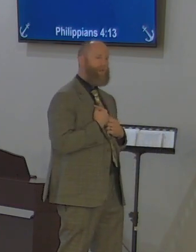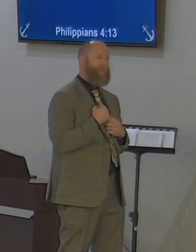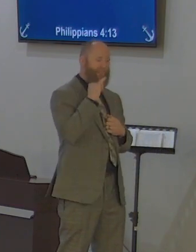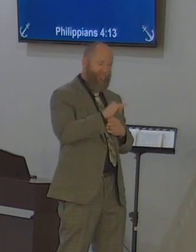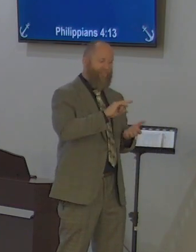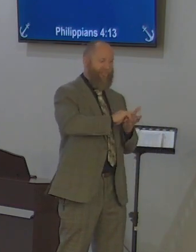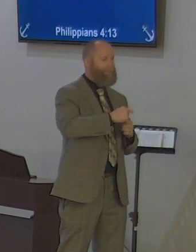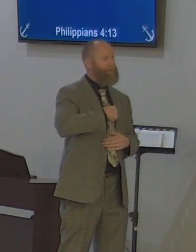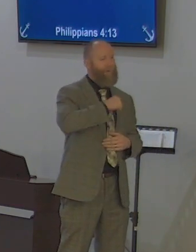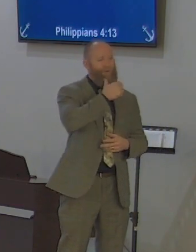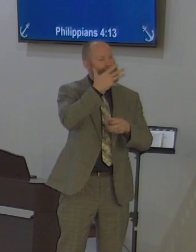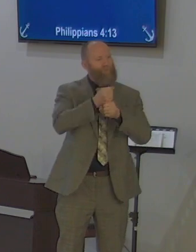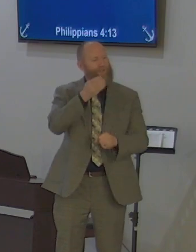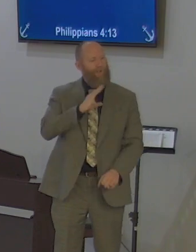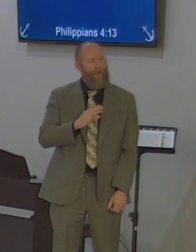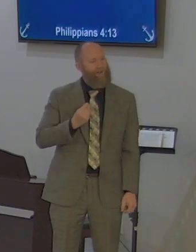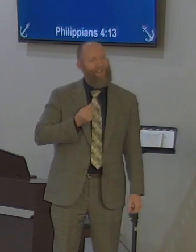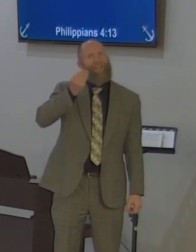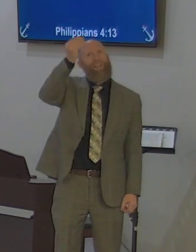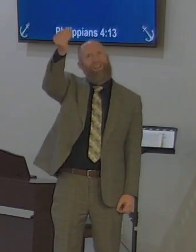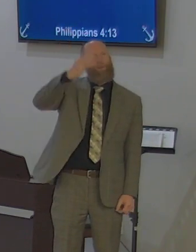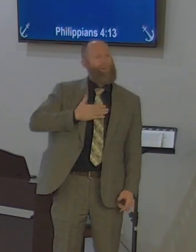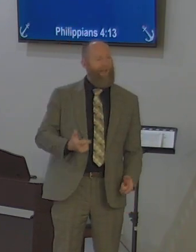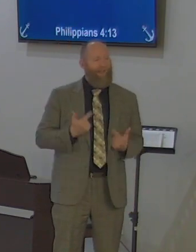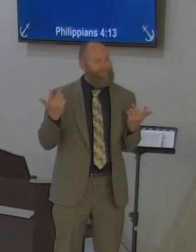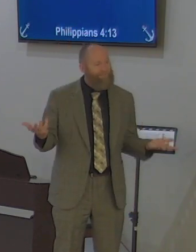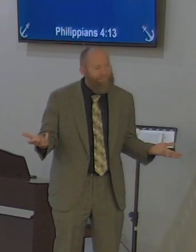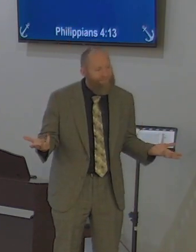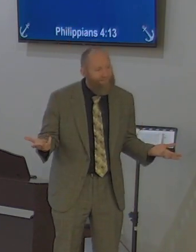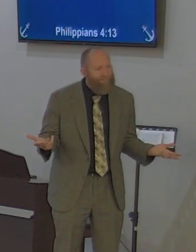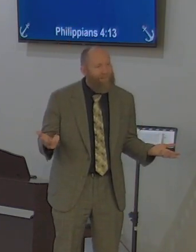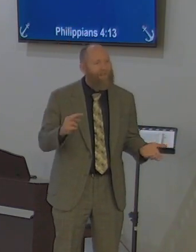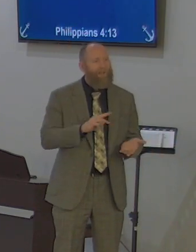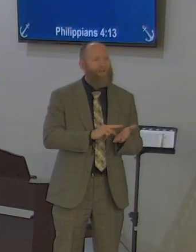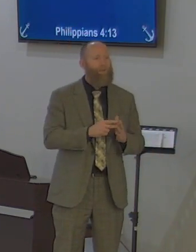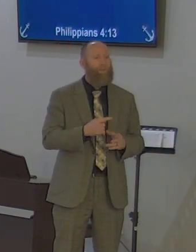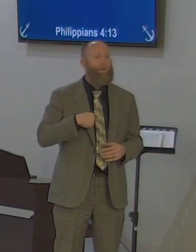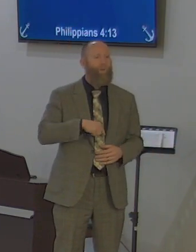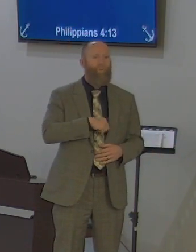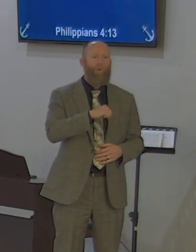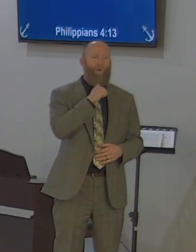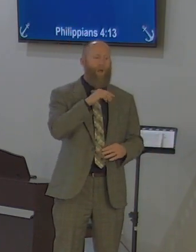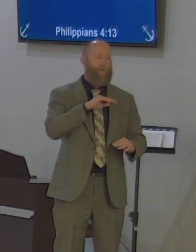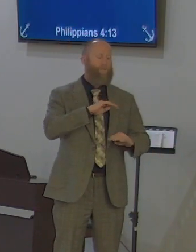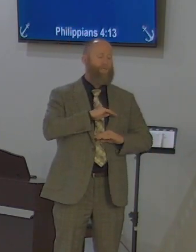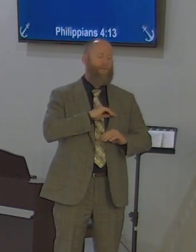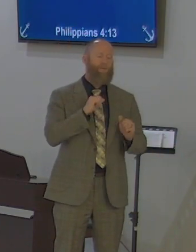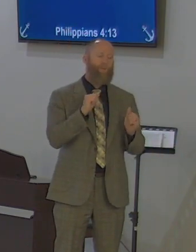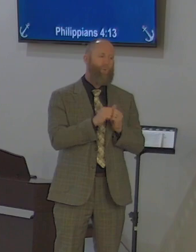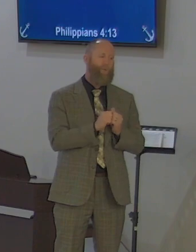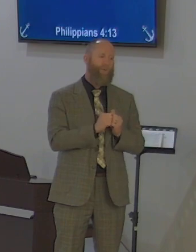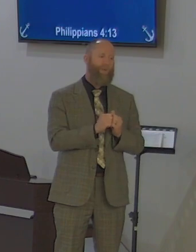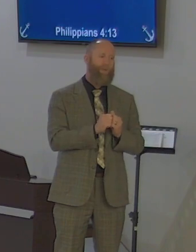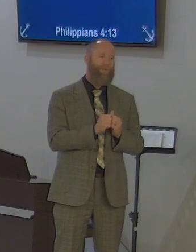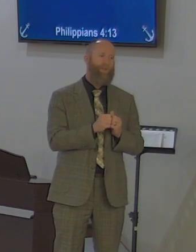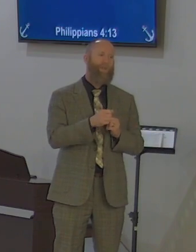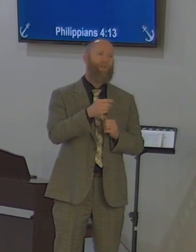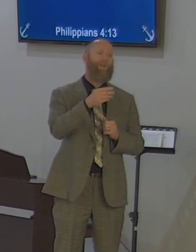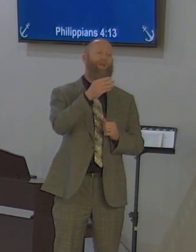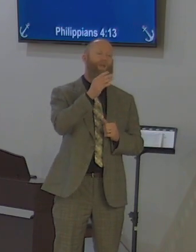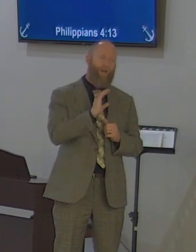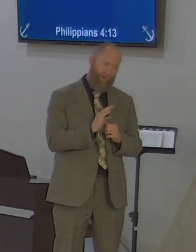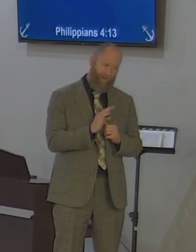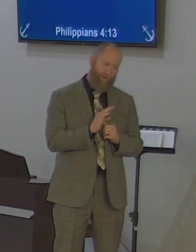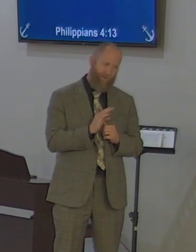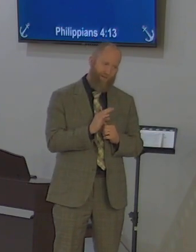that we don't trust Christ with our life. We're not contented in that. But even saying all of that, I don't really mean that you don't